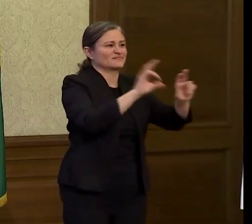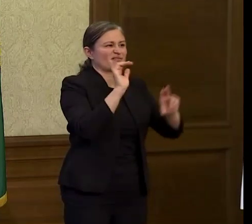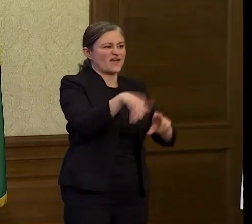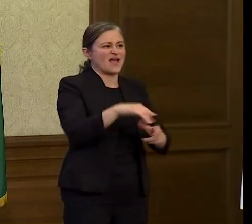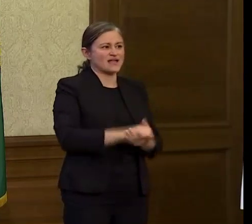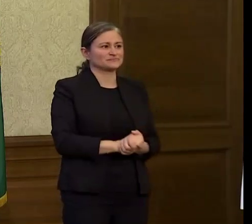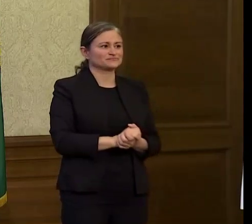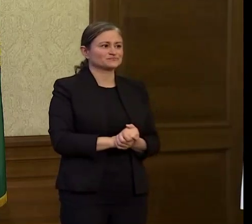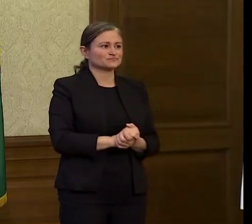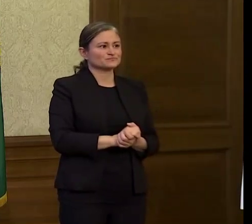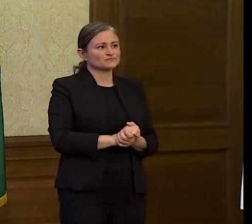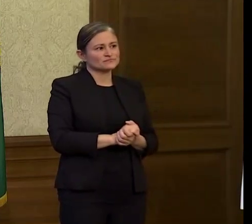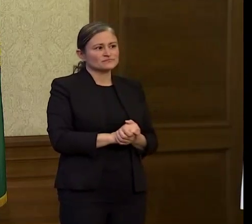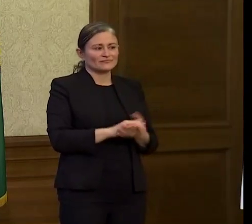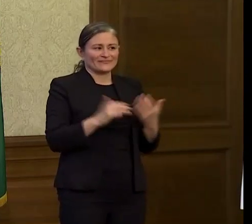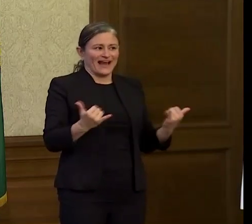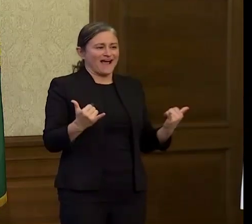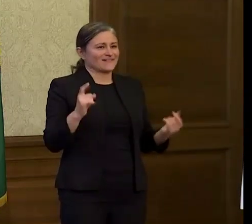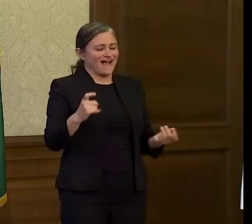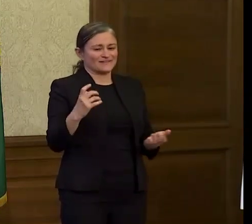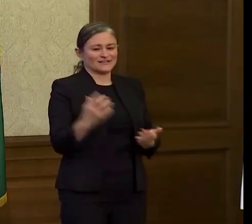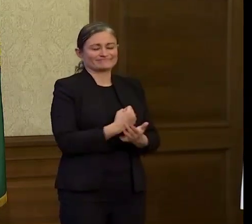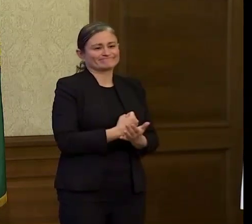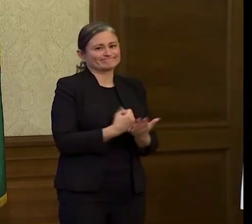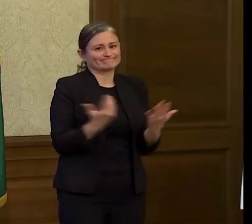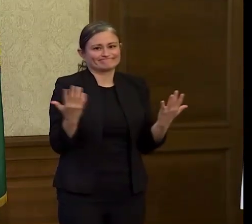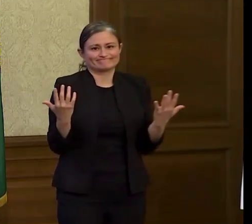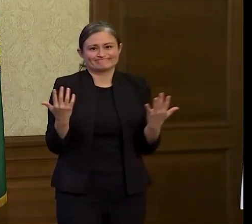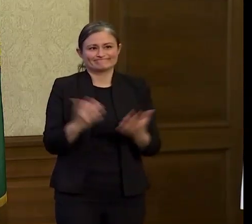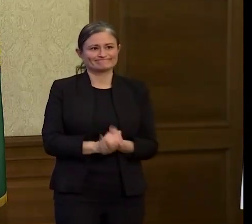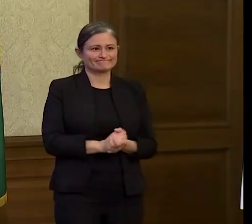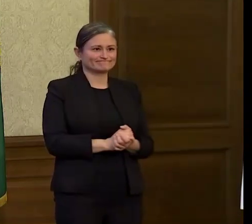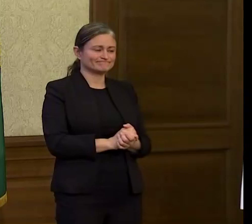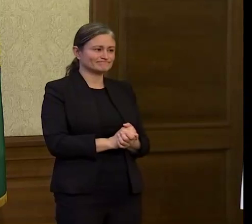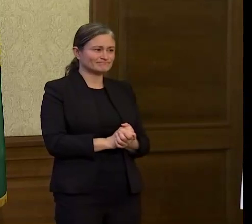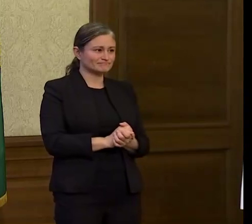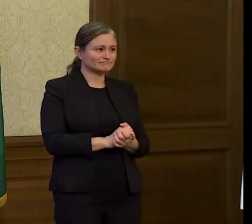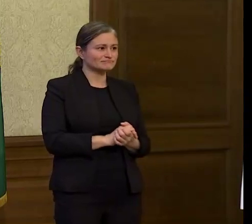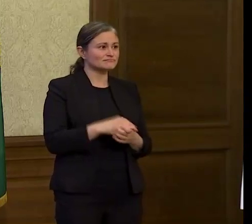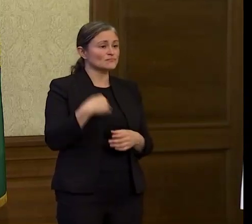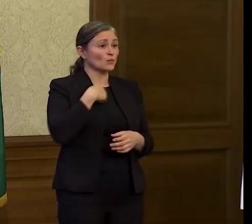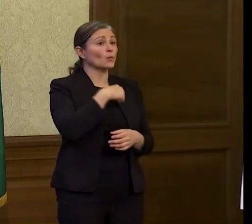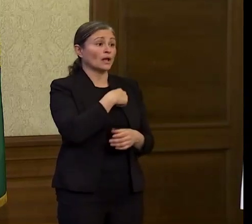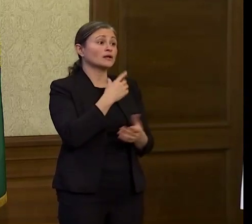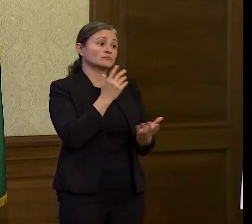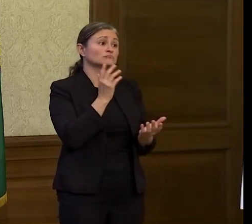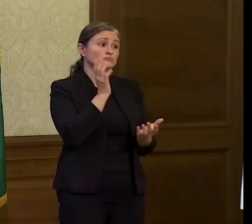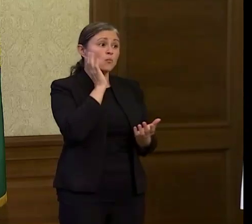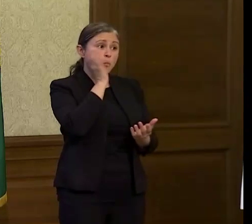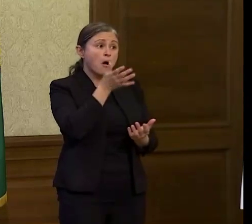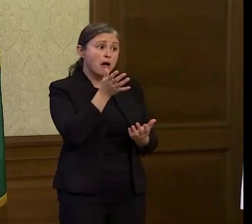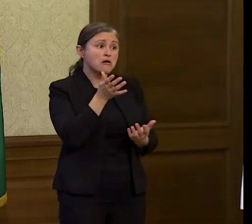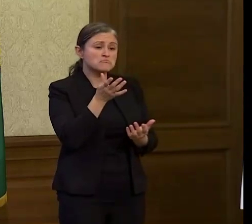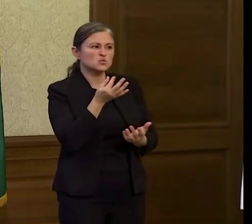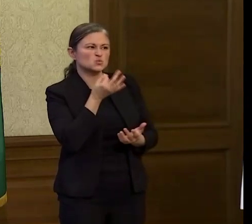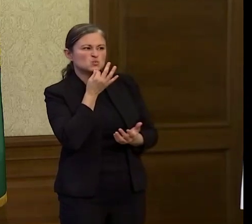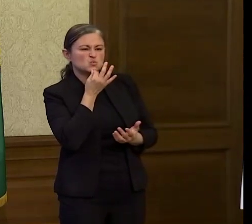Yes, listen, we are going to be getting millions of masks in the next 4 weeks,